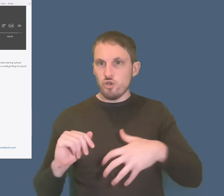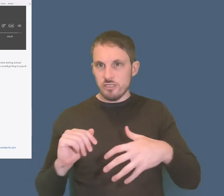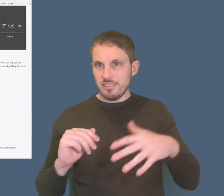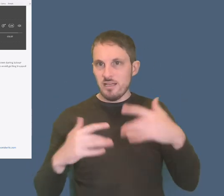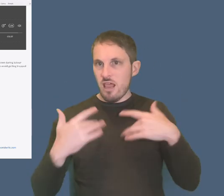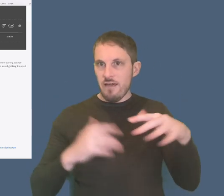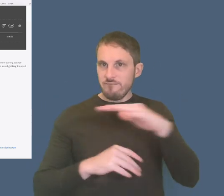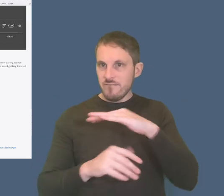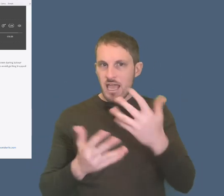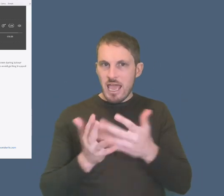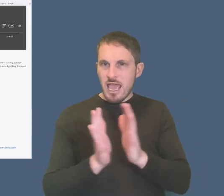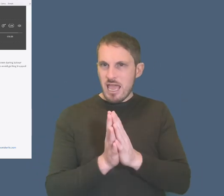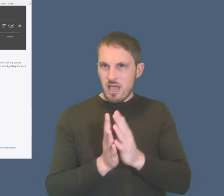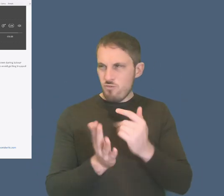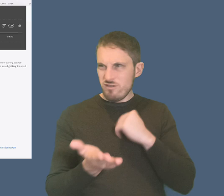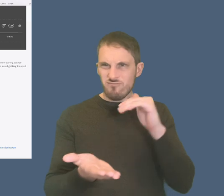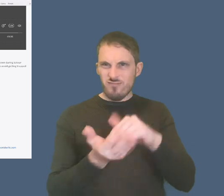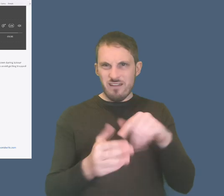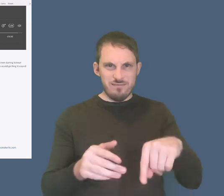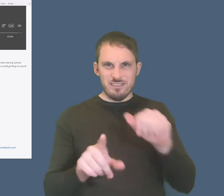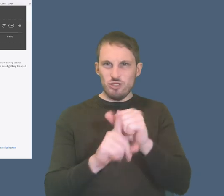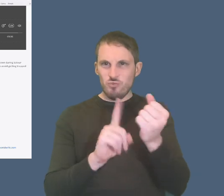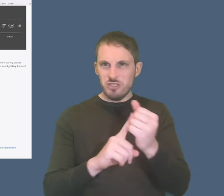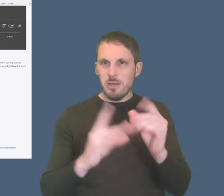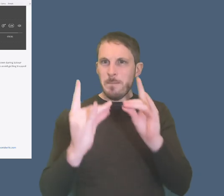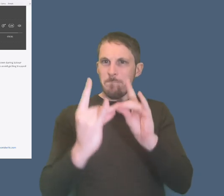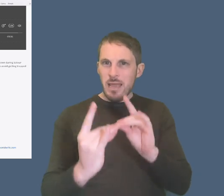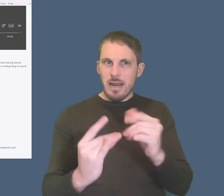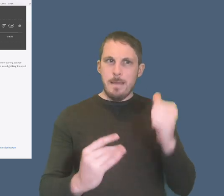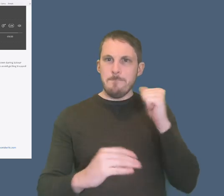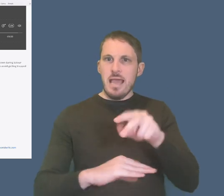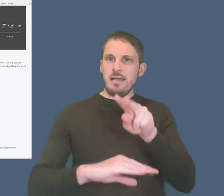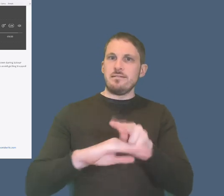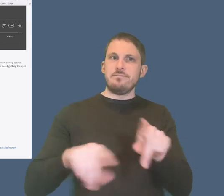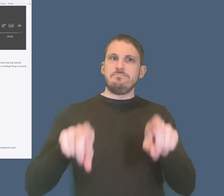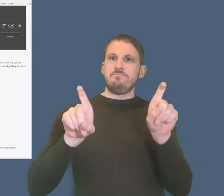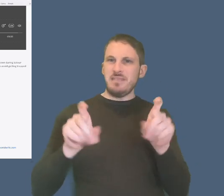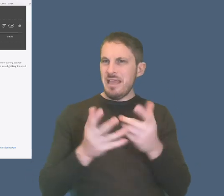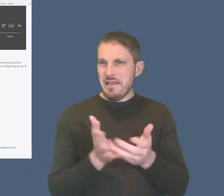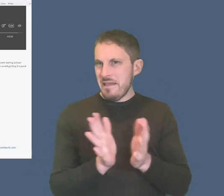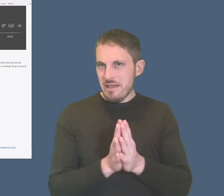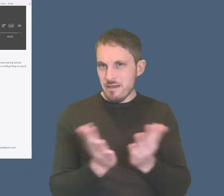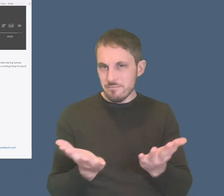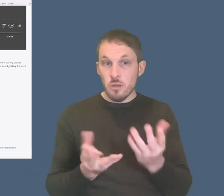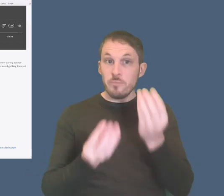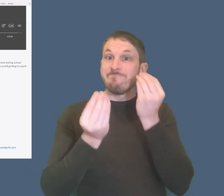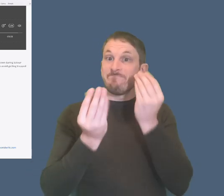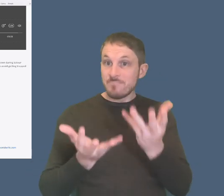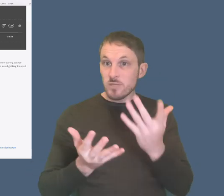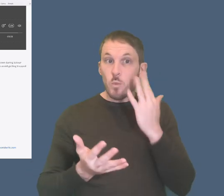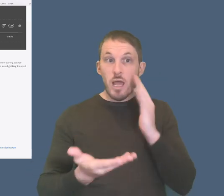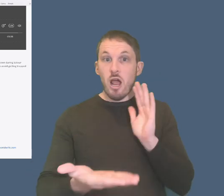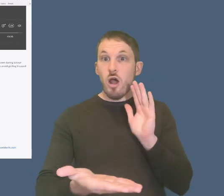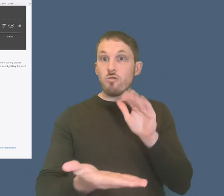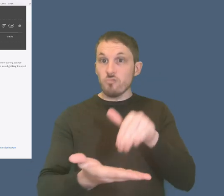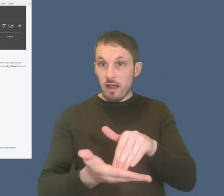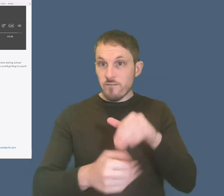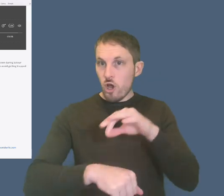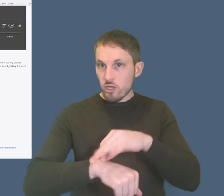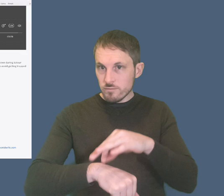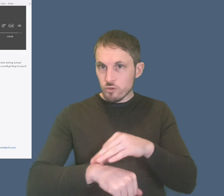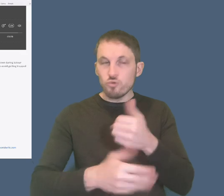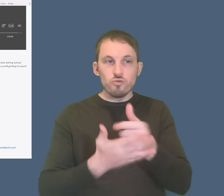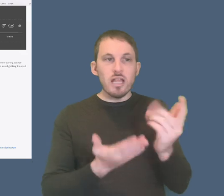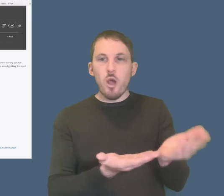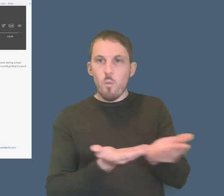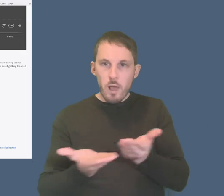place where most women are giving birth on a bed on their back? Okay, when you arrive to hospital, you'll be welcomed to